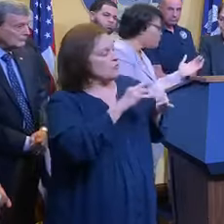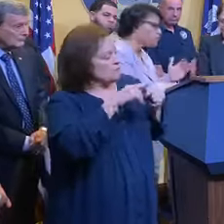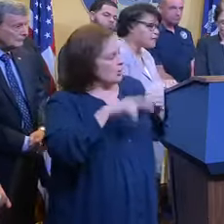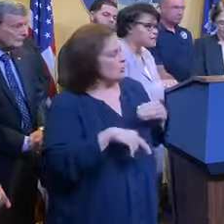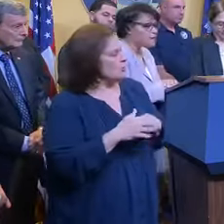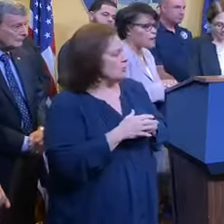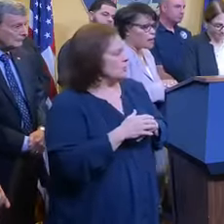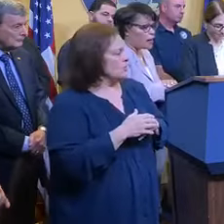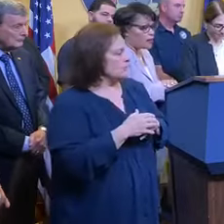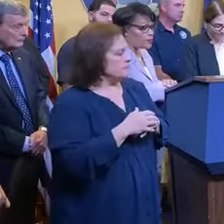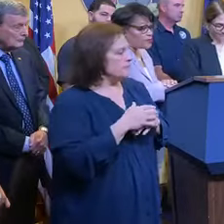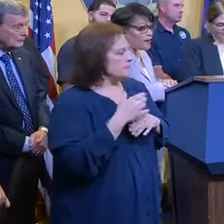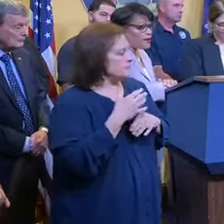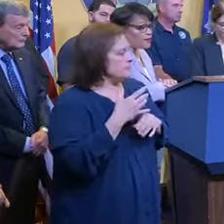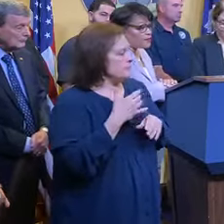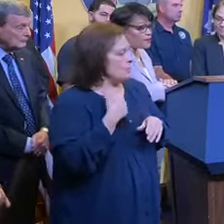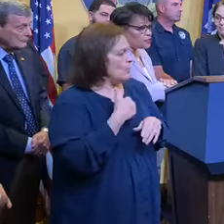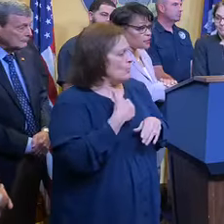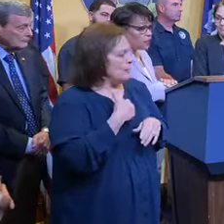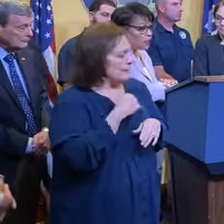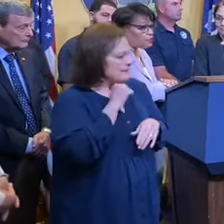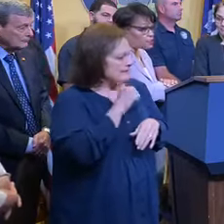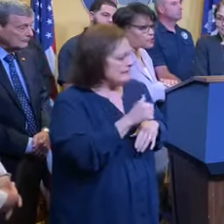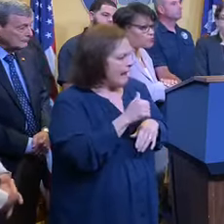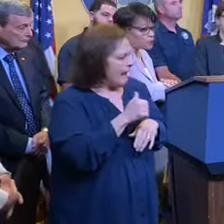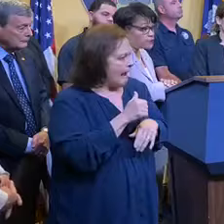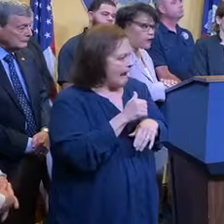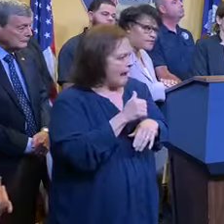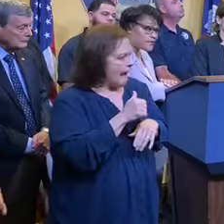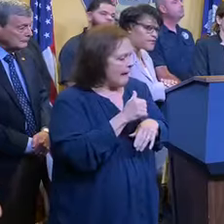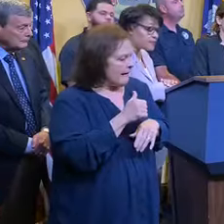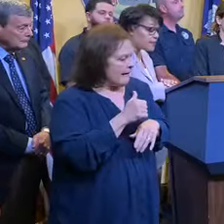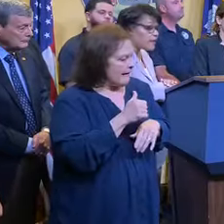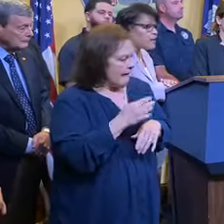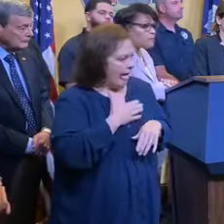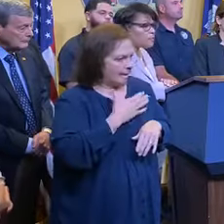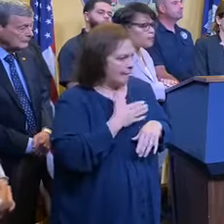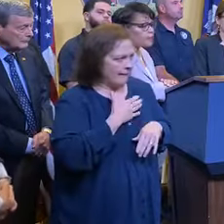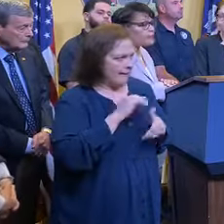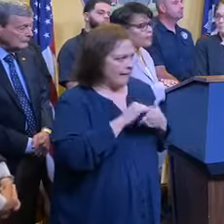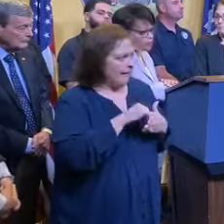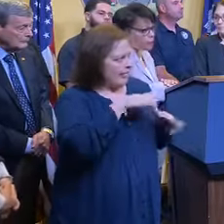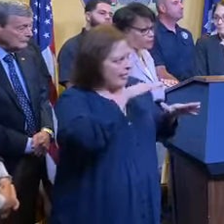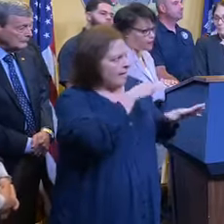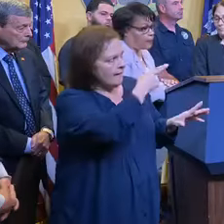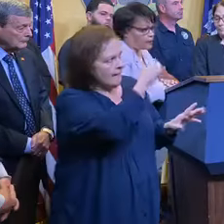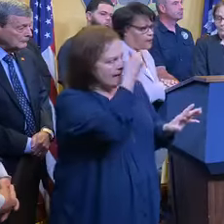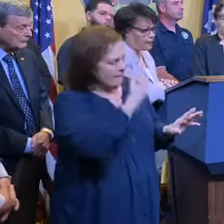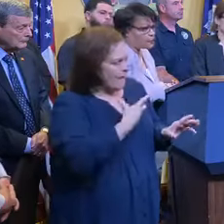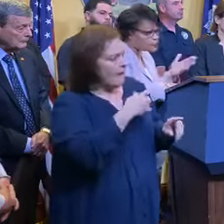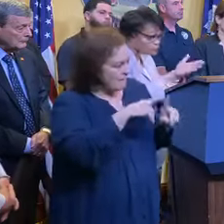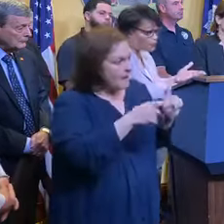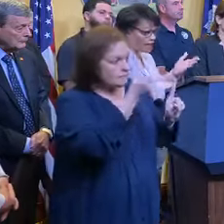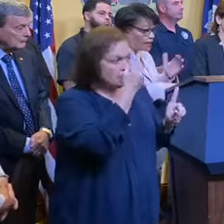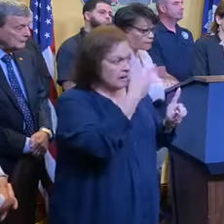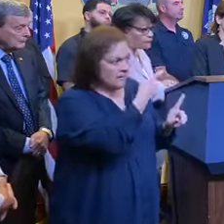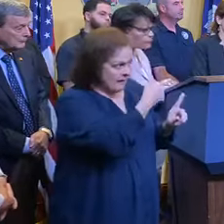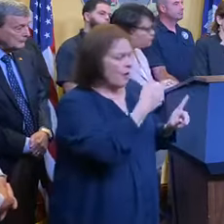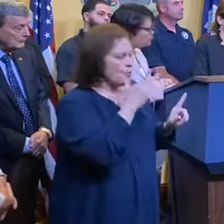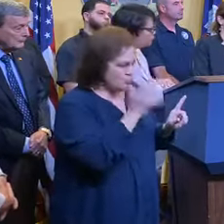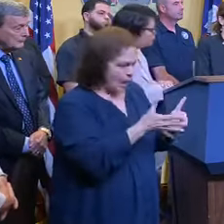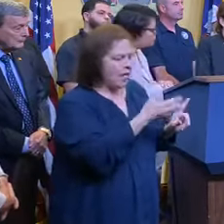we're not pleased with not having the official results from CDC, but they are coming. We do know